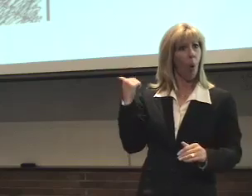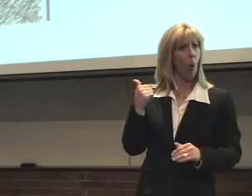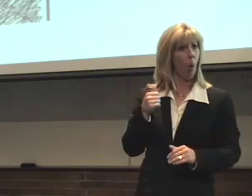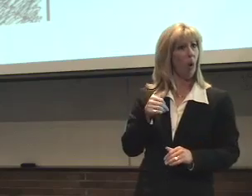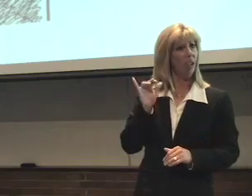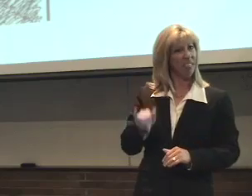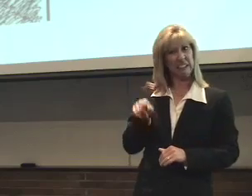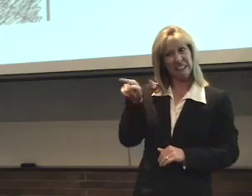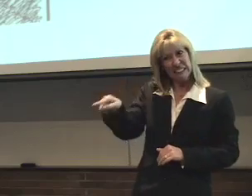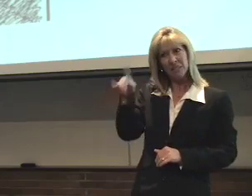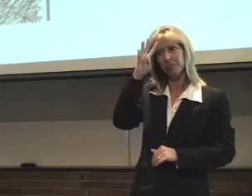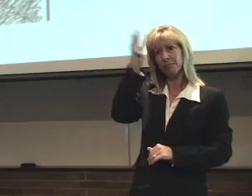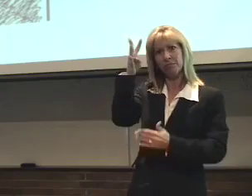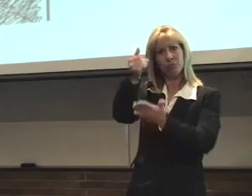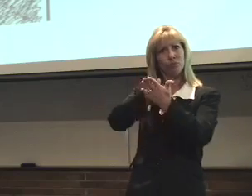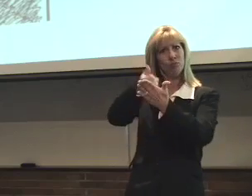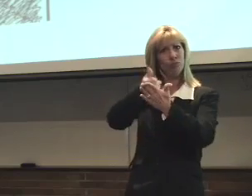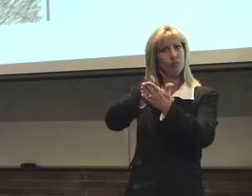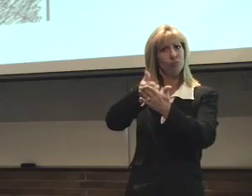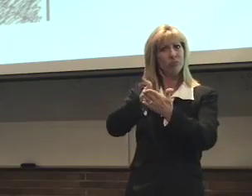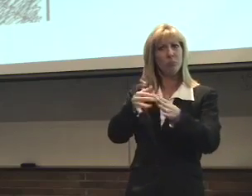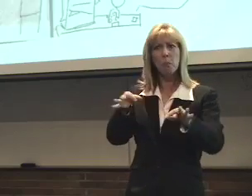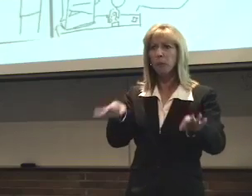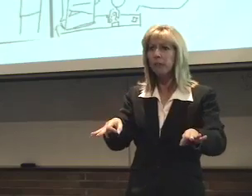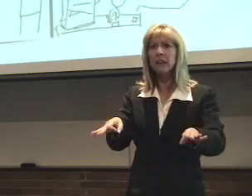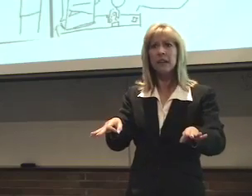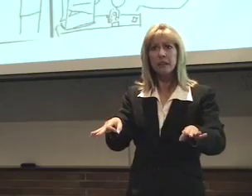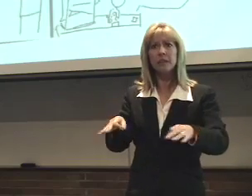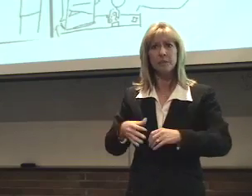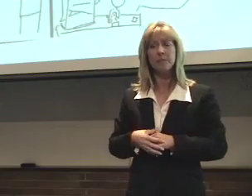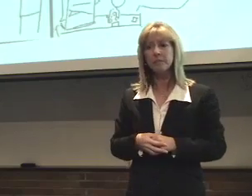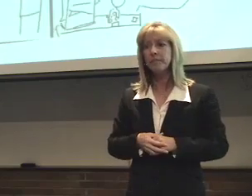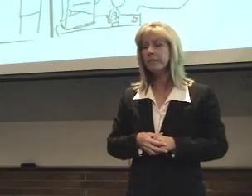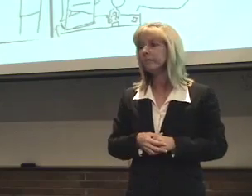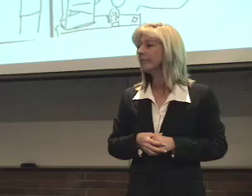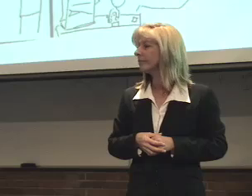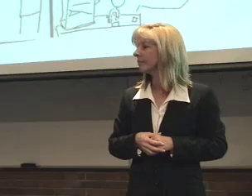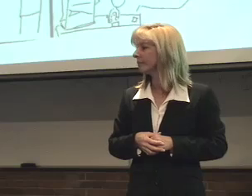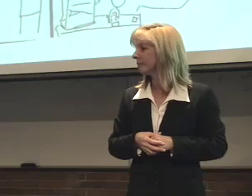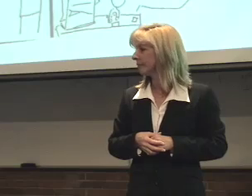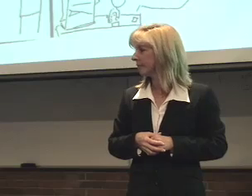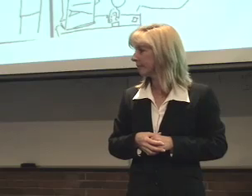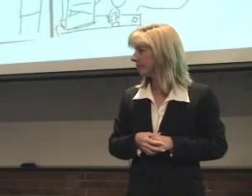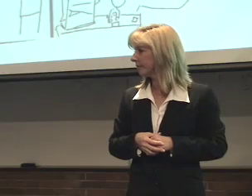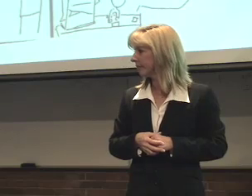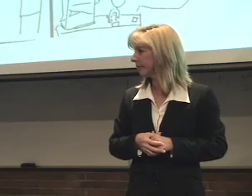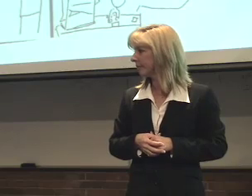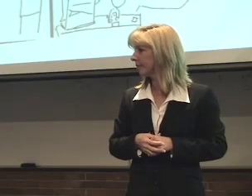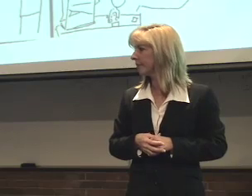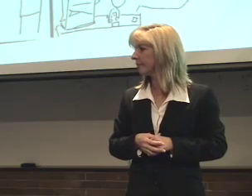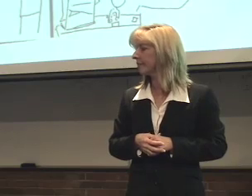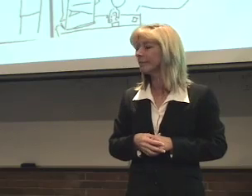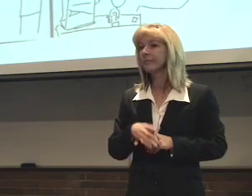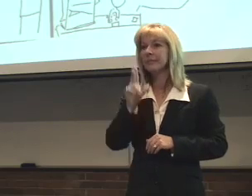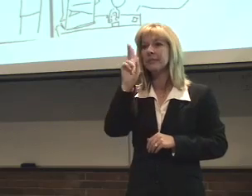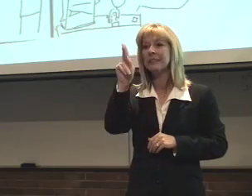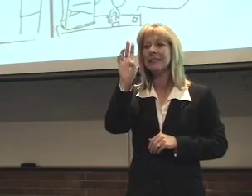this? Perfect. is for keep. I found a dog, I want to keep